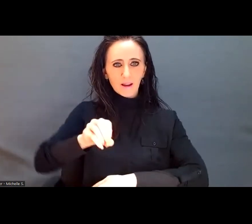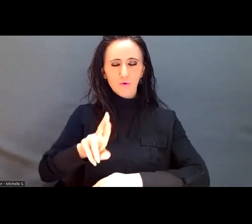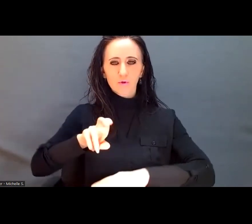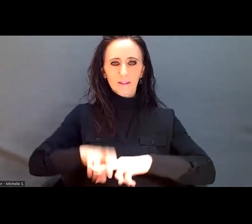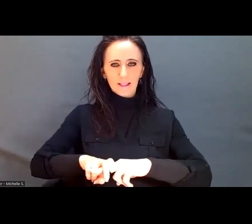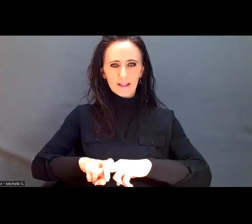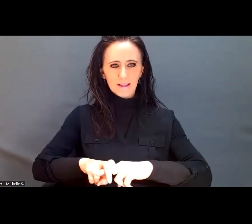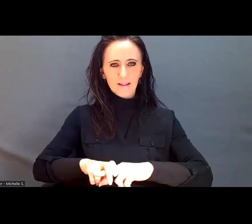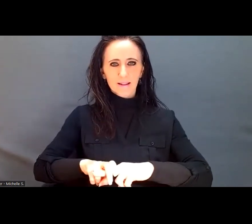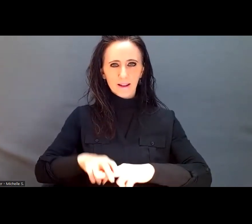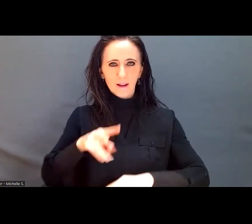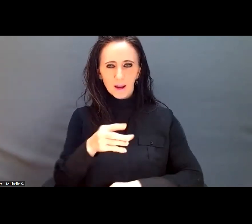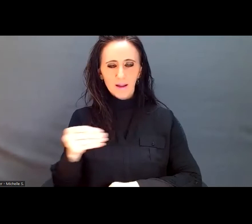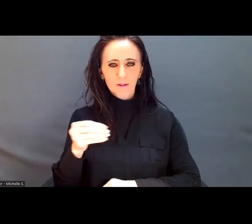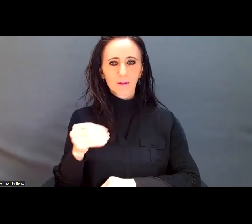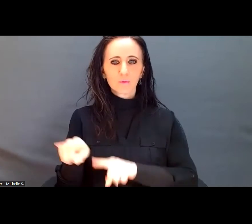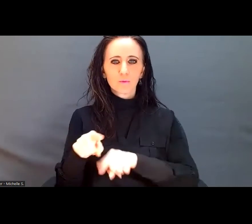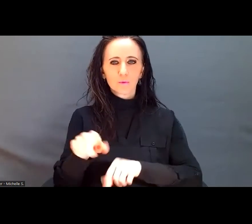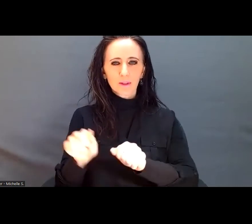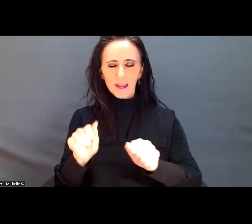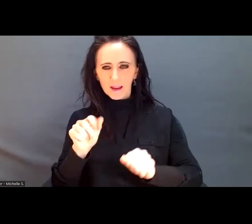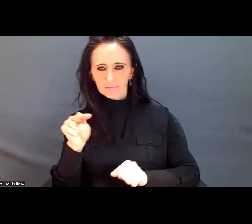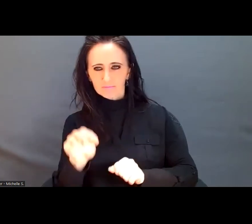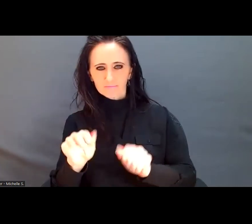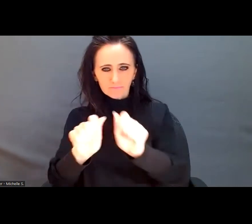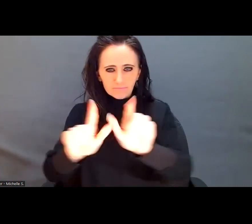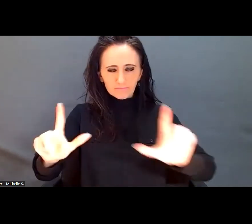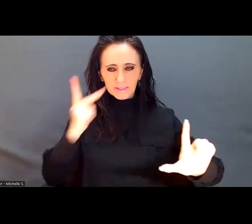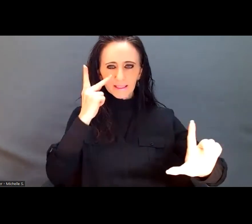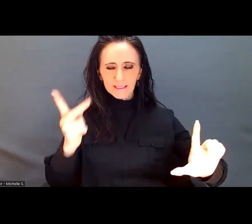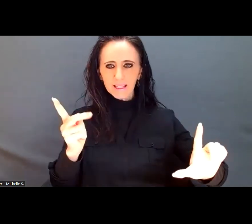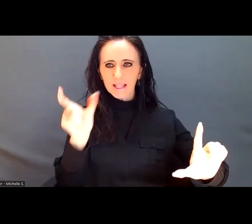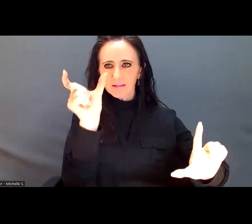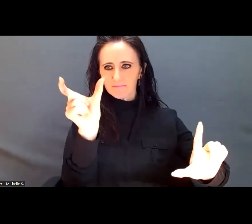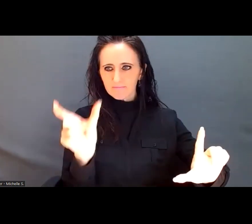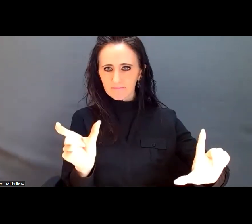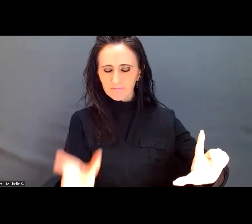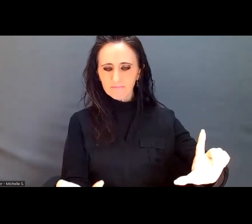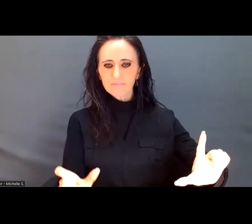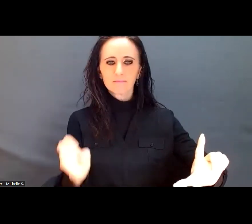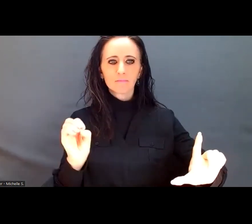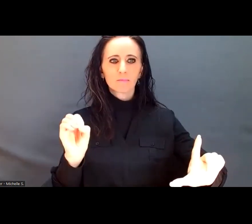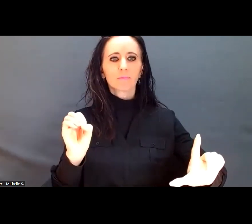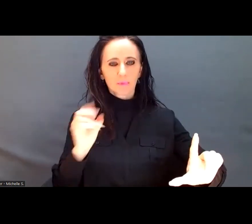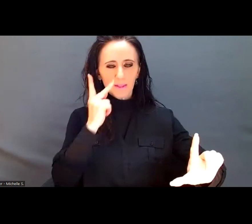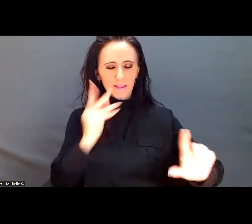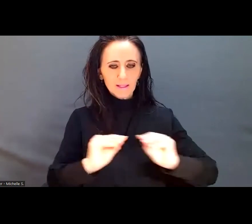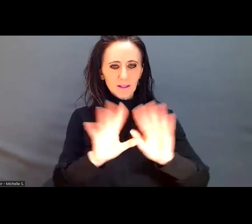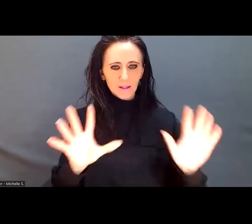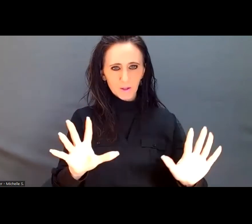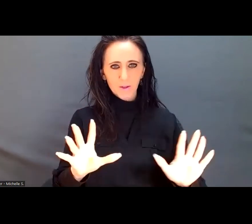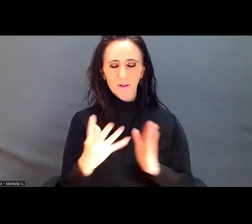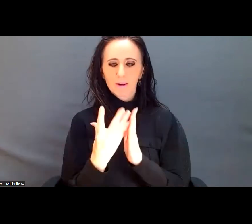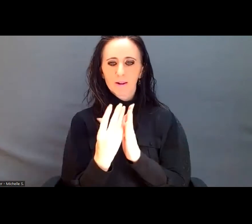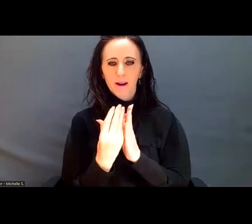there it is. We're building it right into the welcome letter. The expectation now is in this reset, camera's on. Utilize